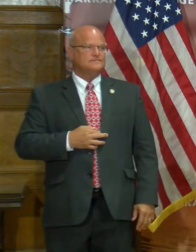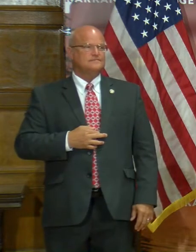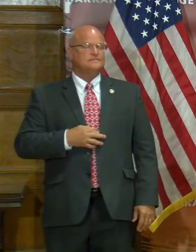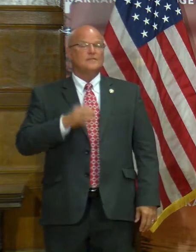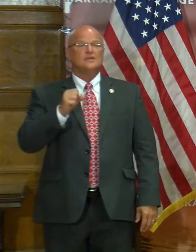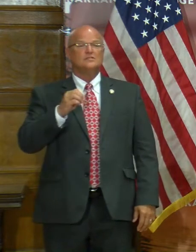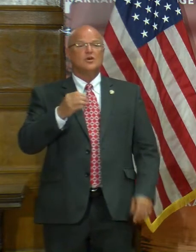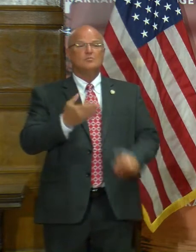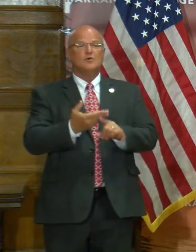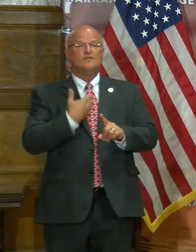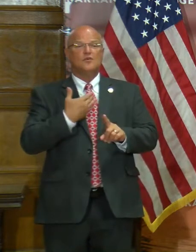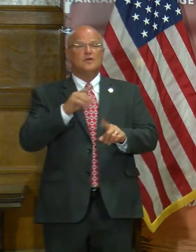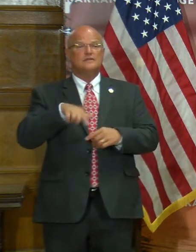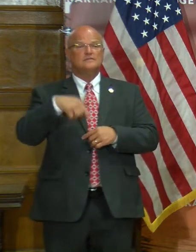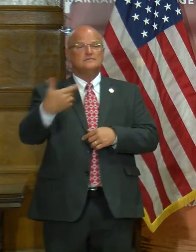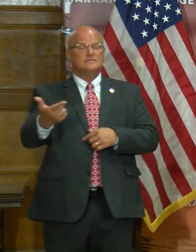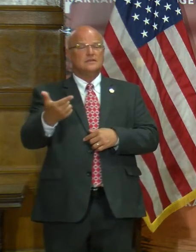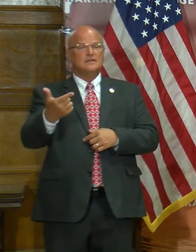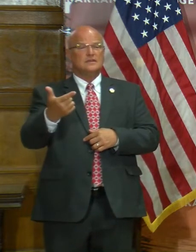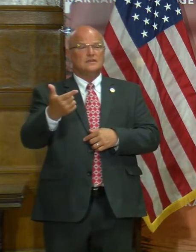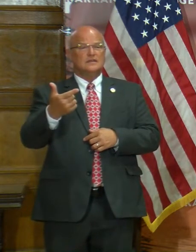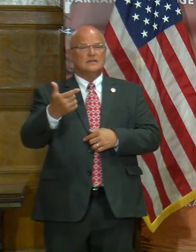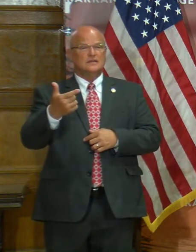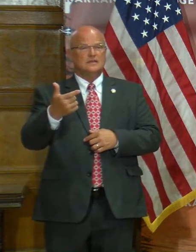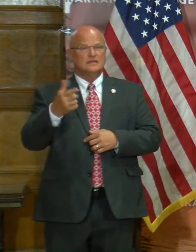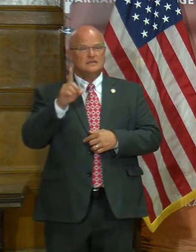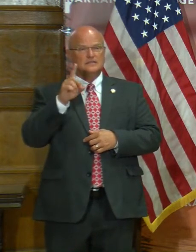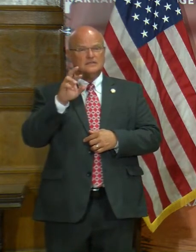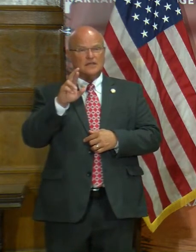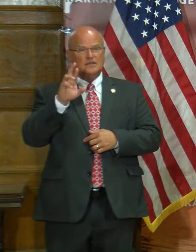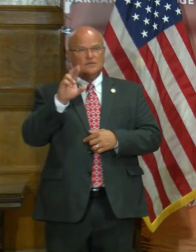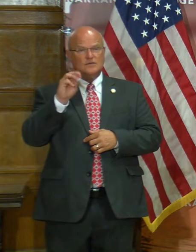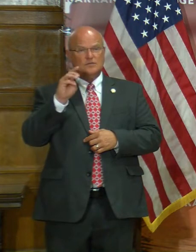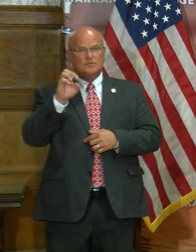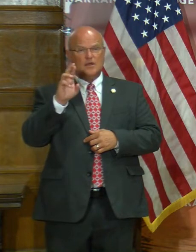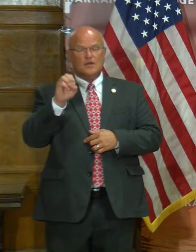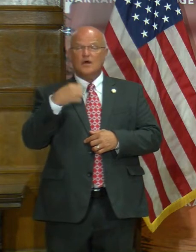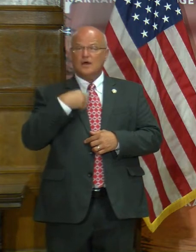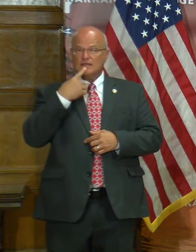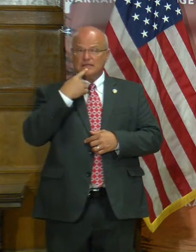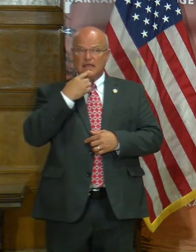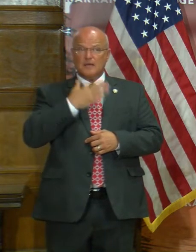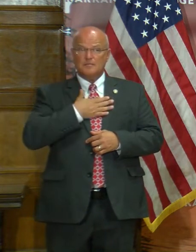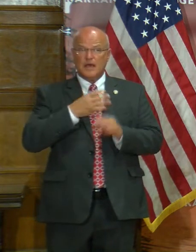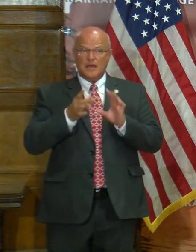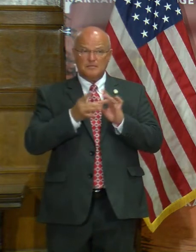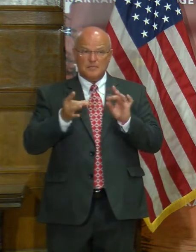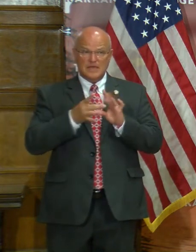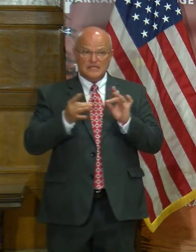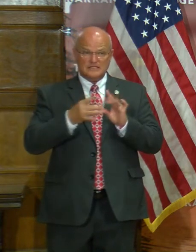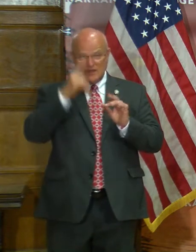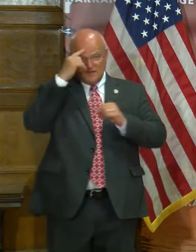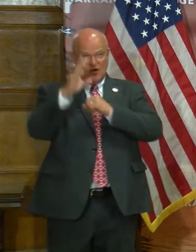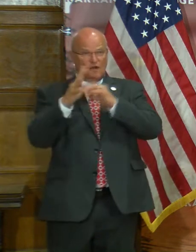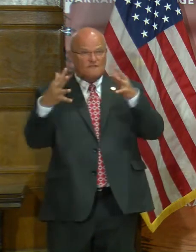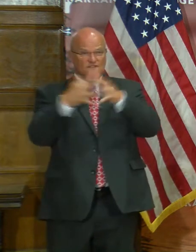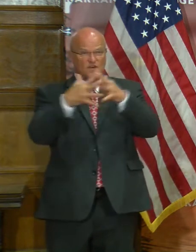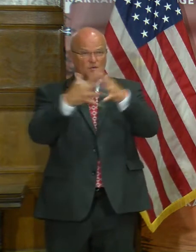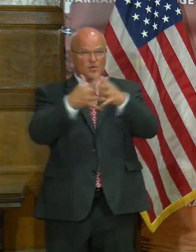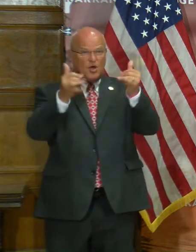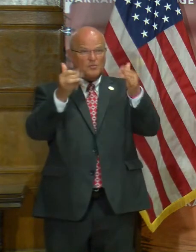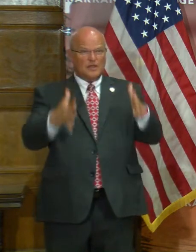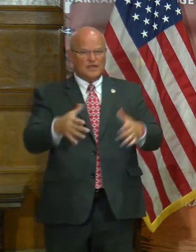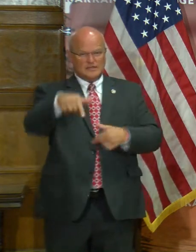And so before I turn this over to Dr. Romero, I want to say that my message for the football players